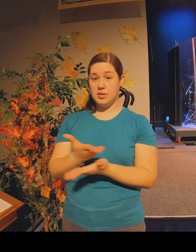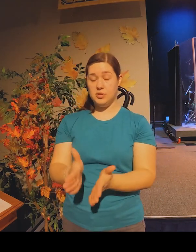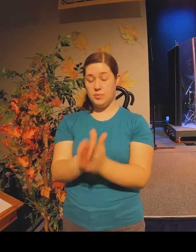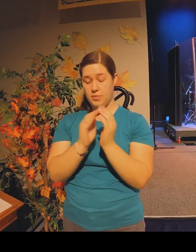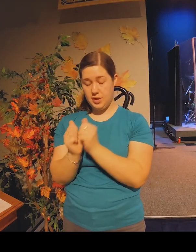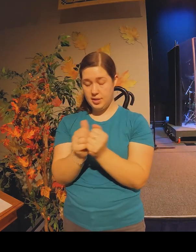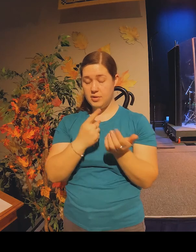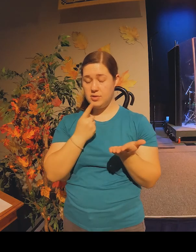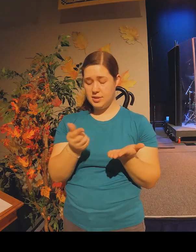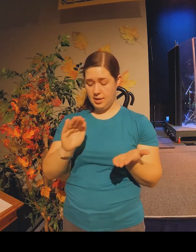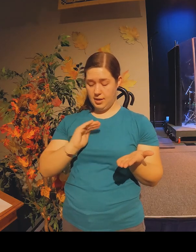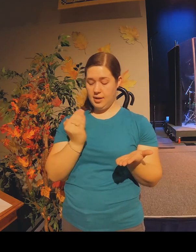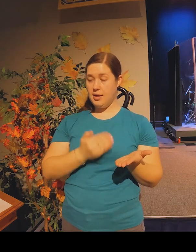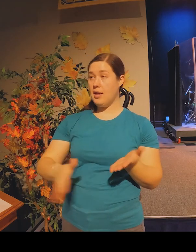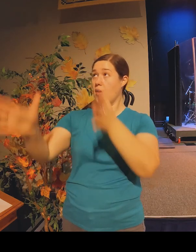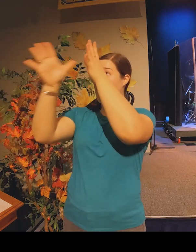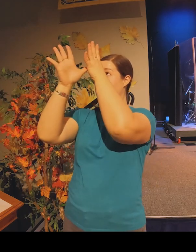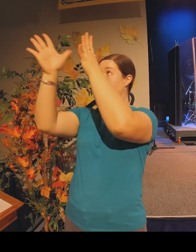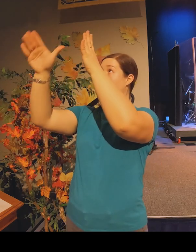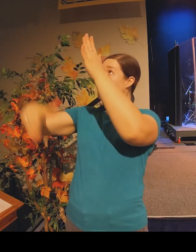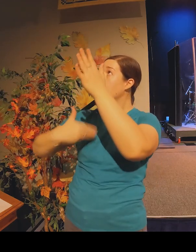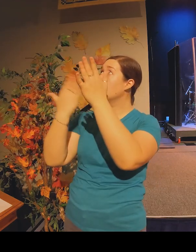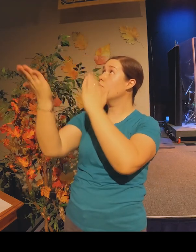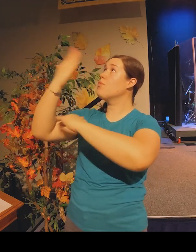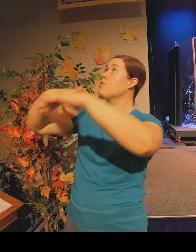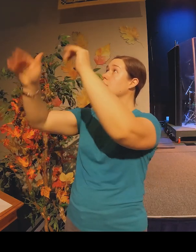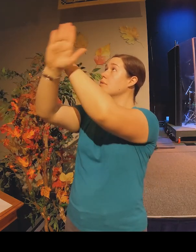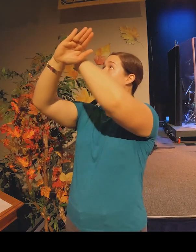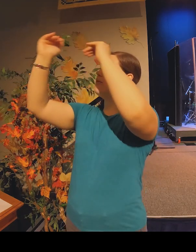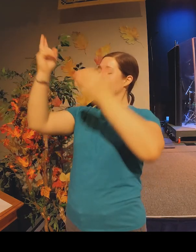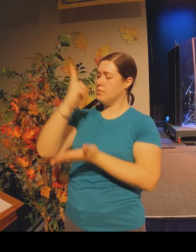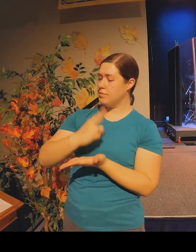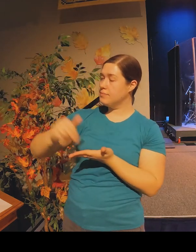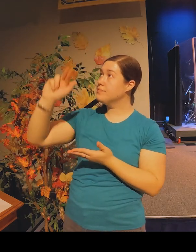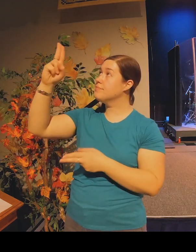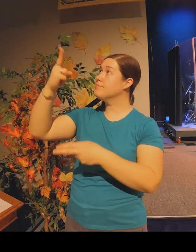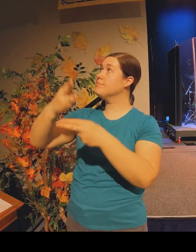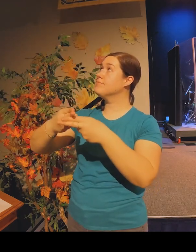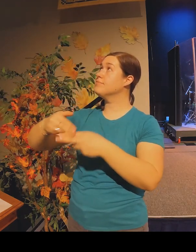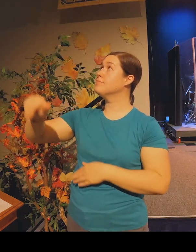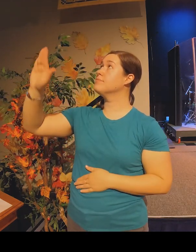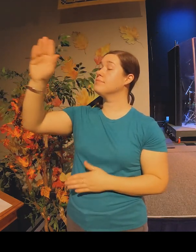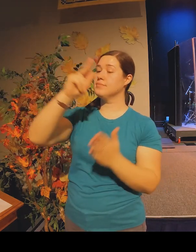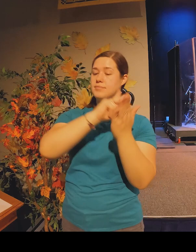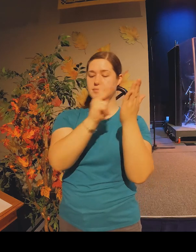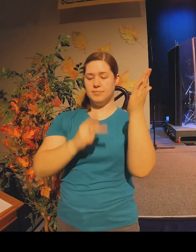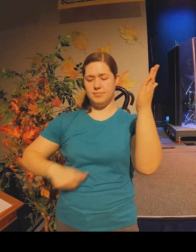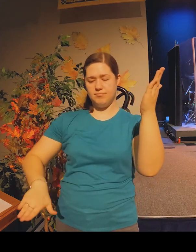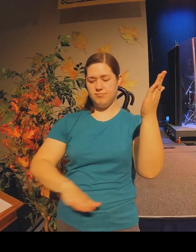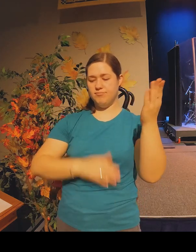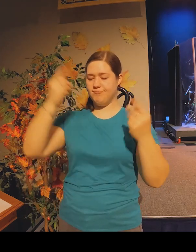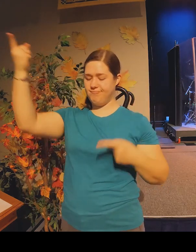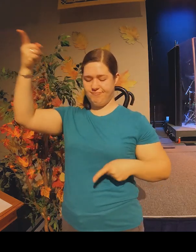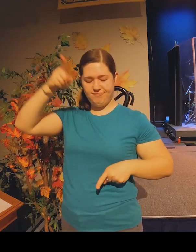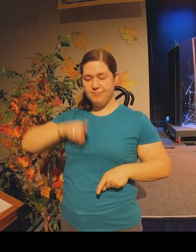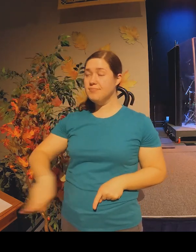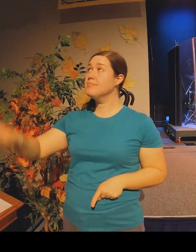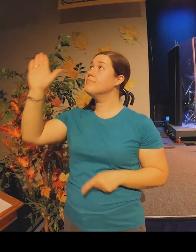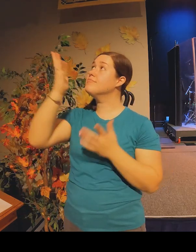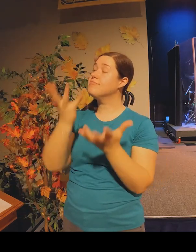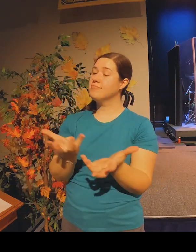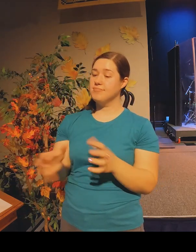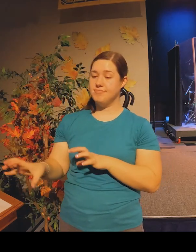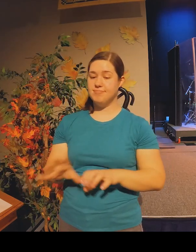Our Father, who art in heaven, hallowed be thy name. Thy kingdom come, thy will be done,